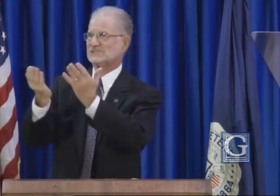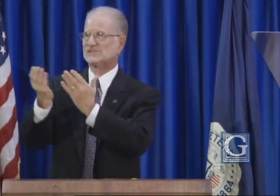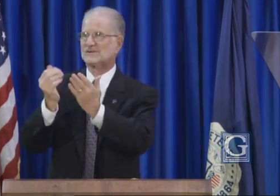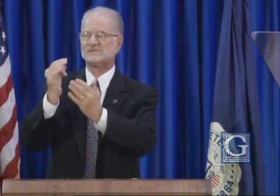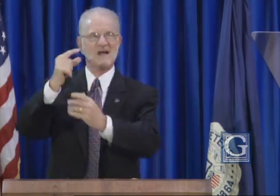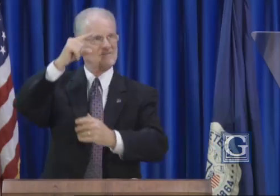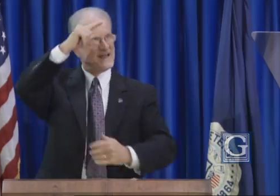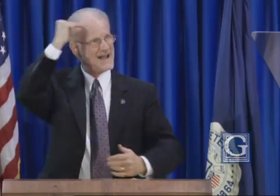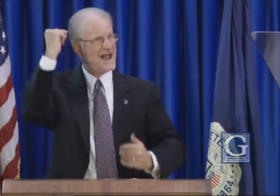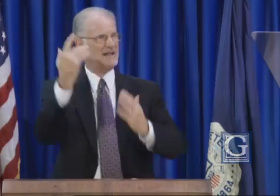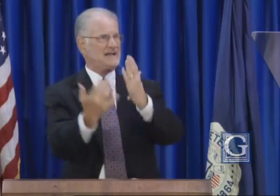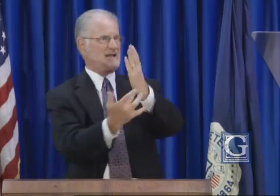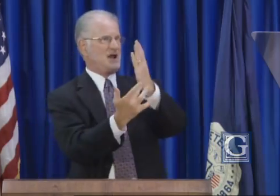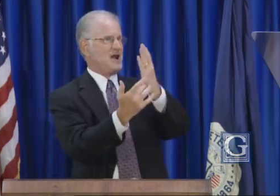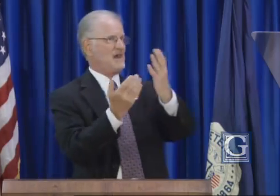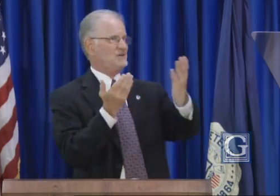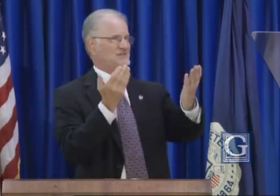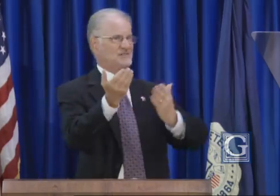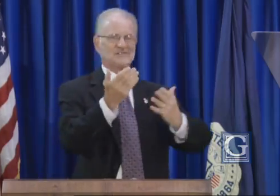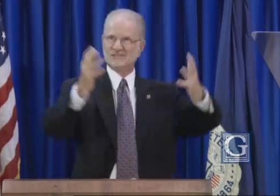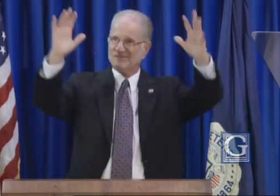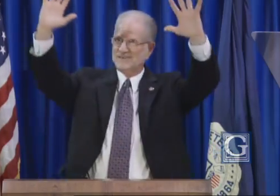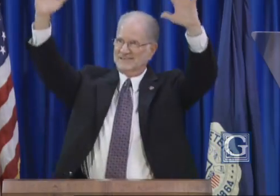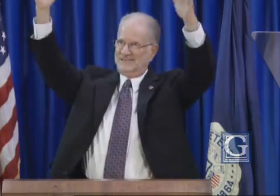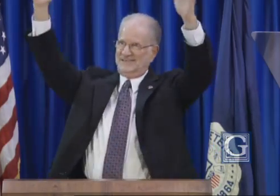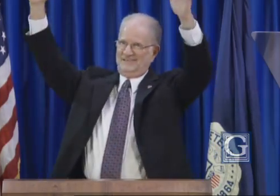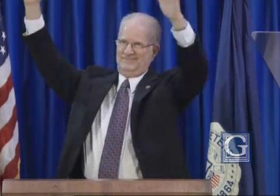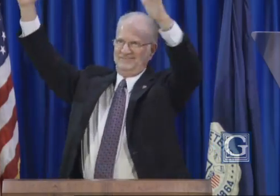thank Video Services and Gallaudet Technology Services.